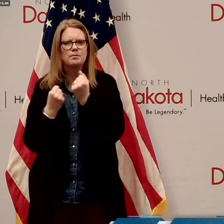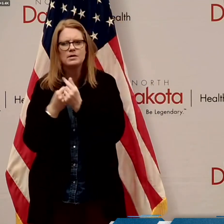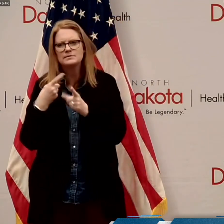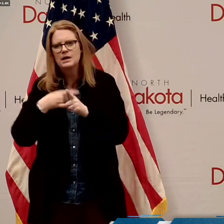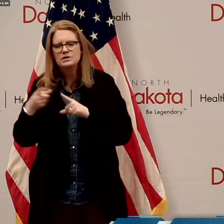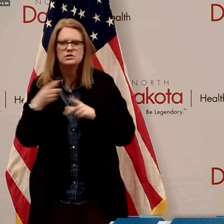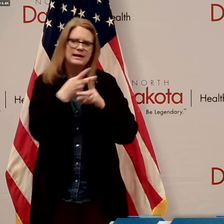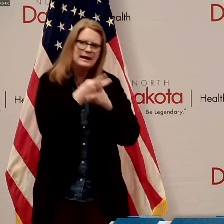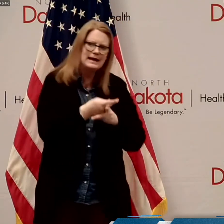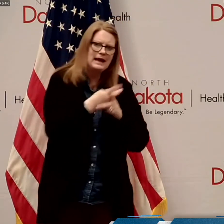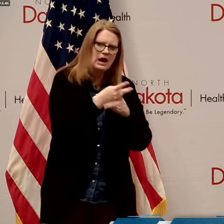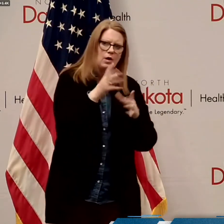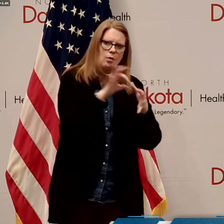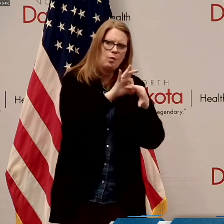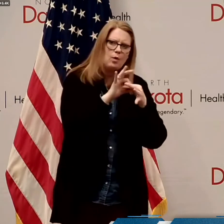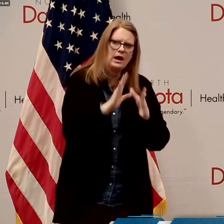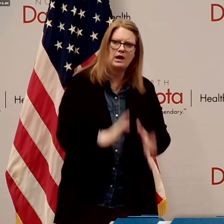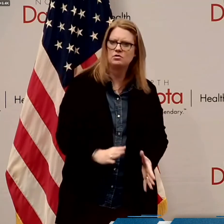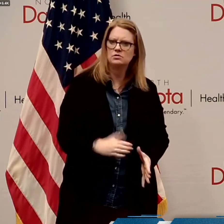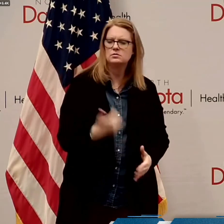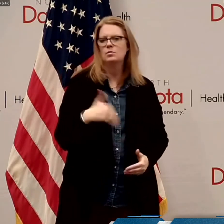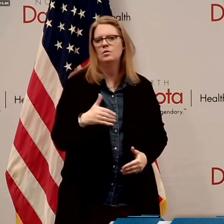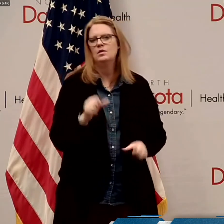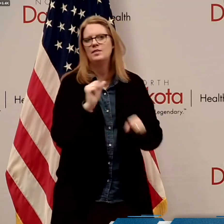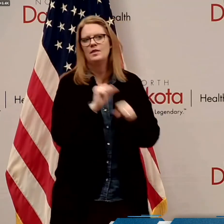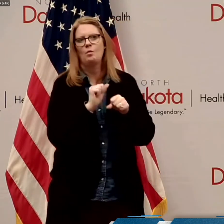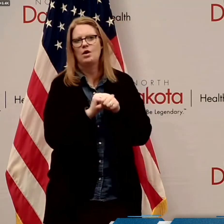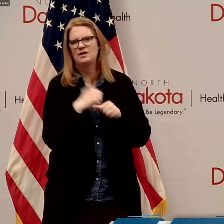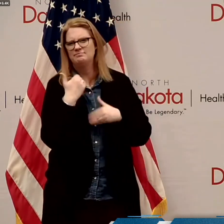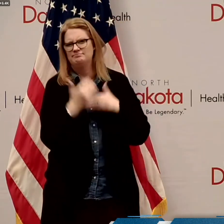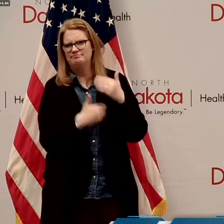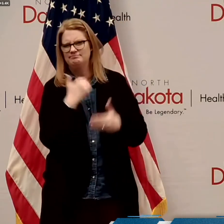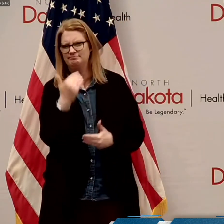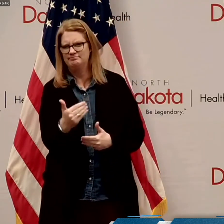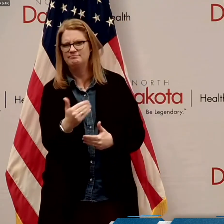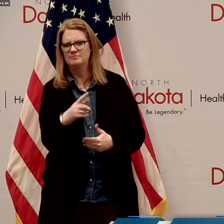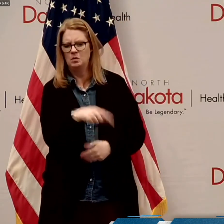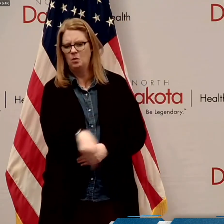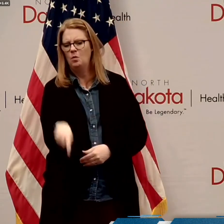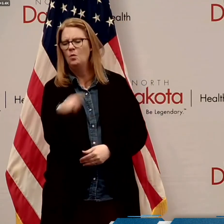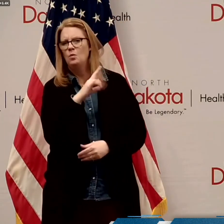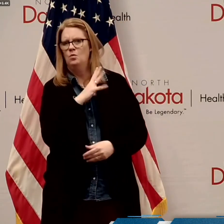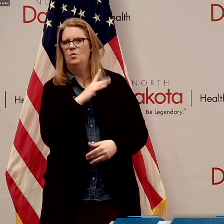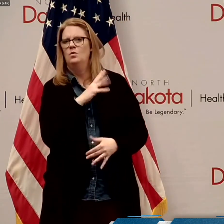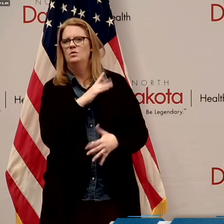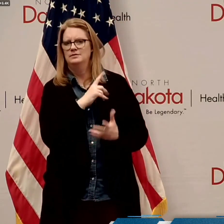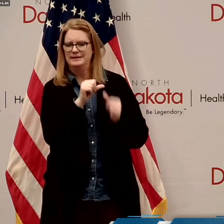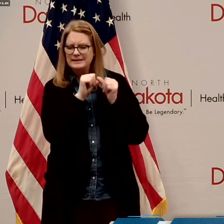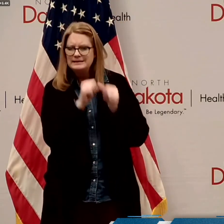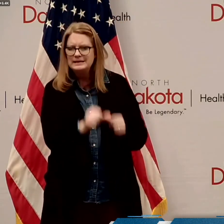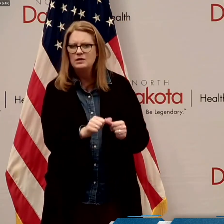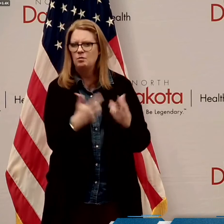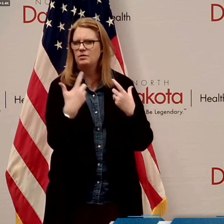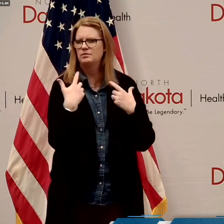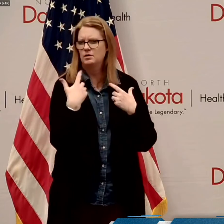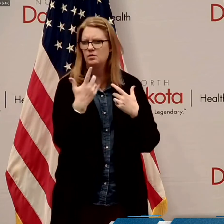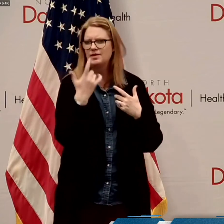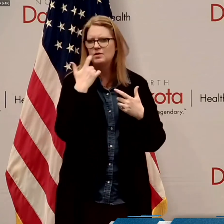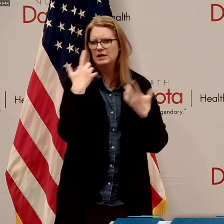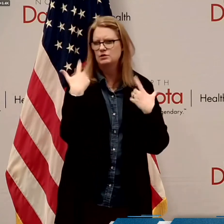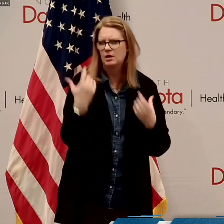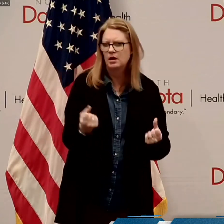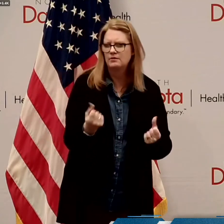coordinators who've kept working through this with people who are seeking to maintain their recovery. So thank you for all the great work you're